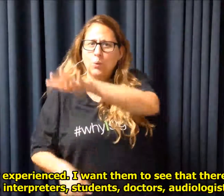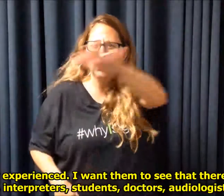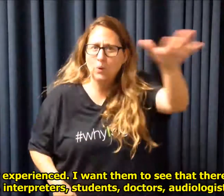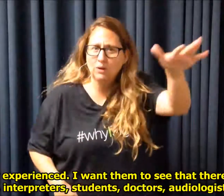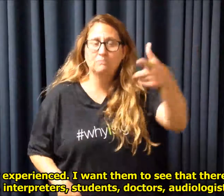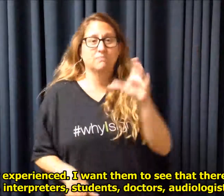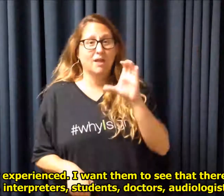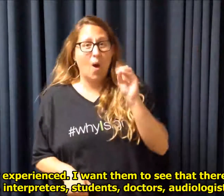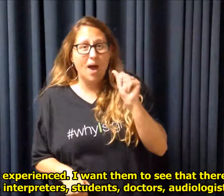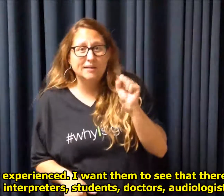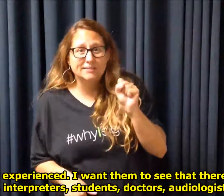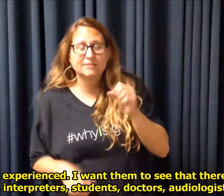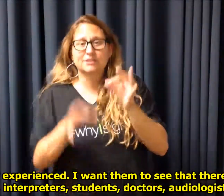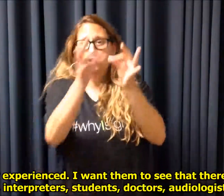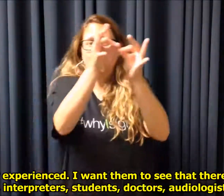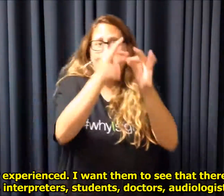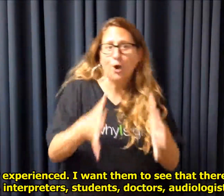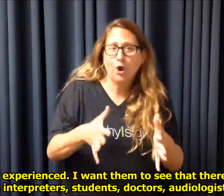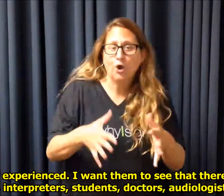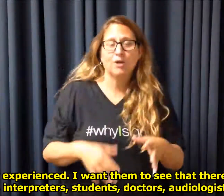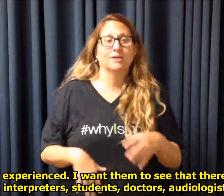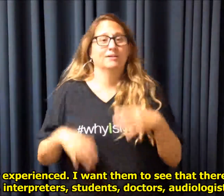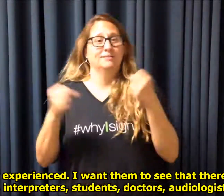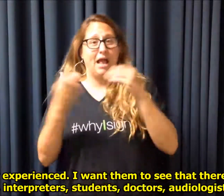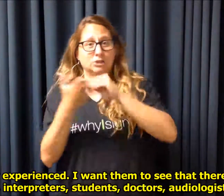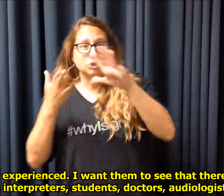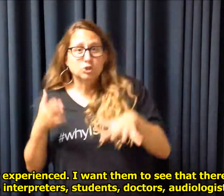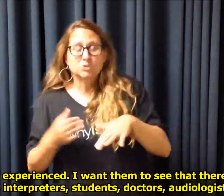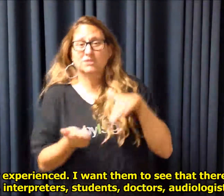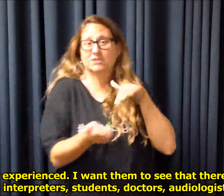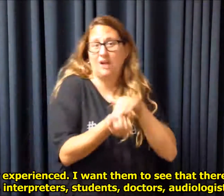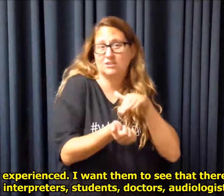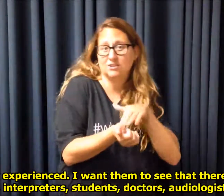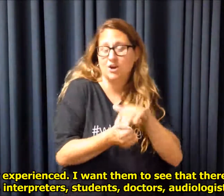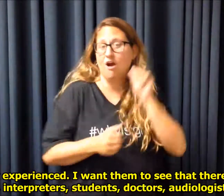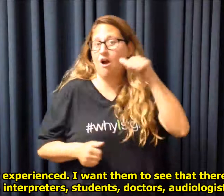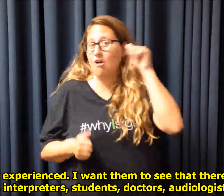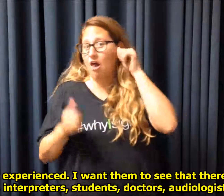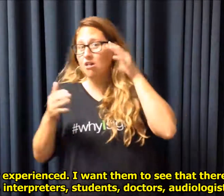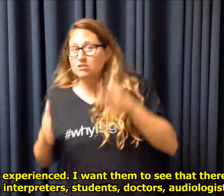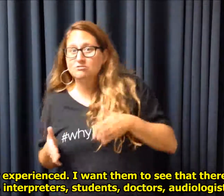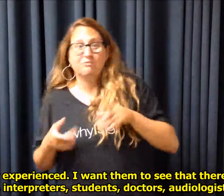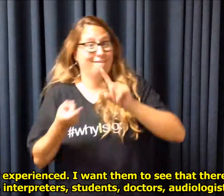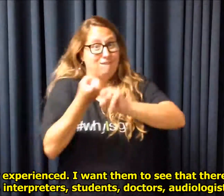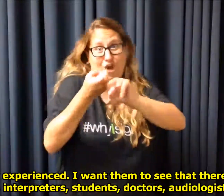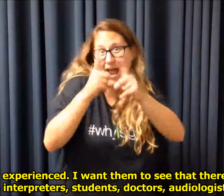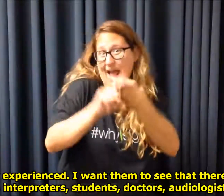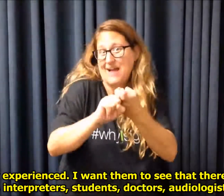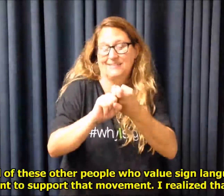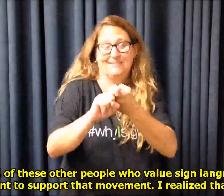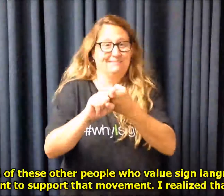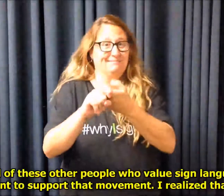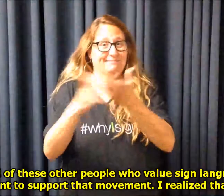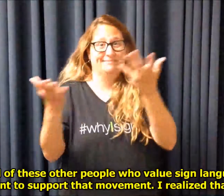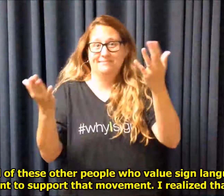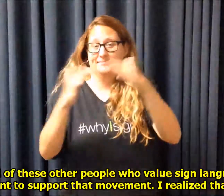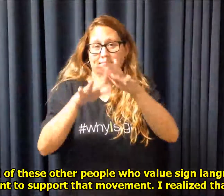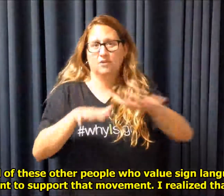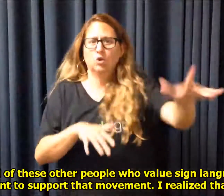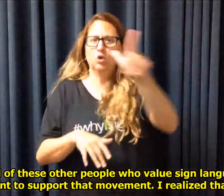experienced. I want them to see that there are codas, interpreters, students, doctors, audiologists, friends, all of these other